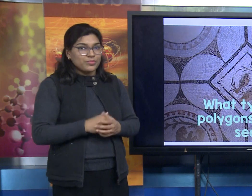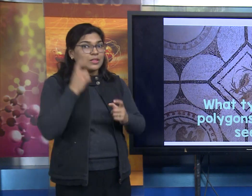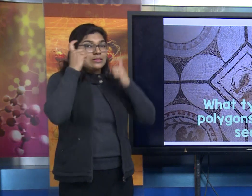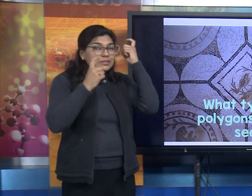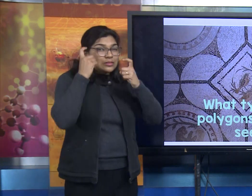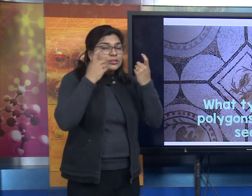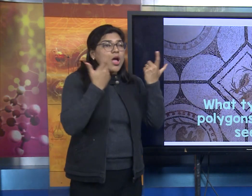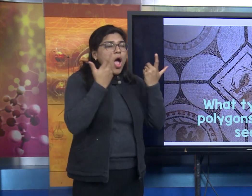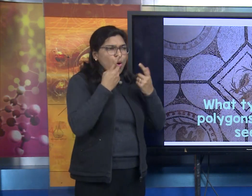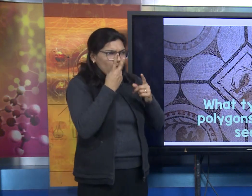see?